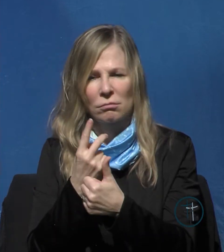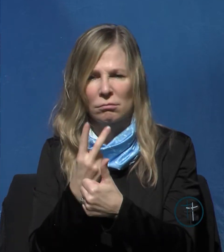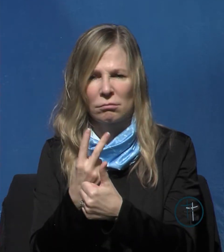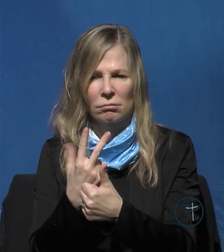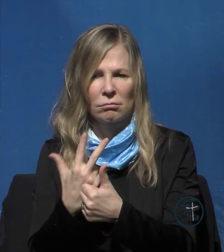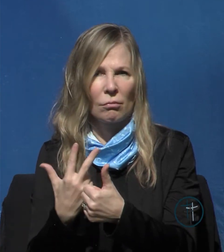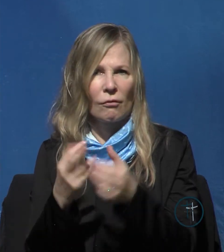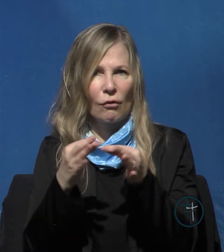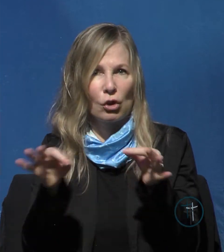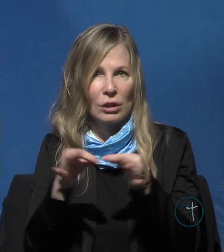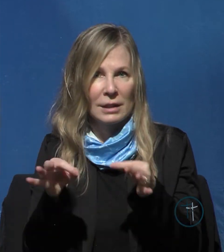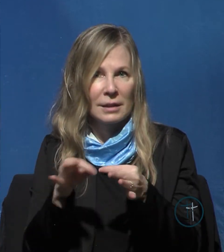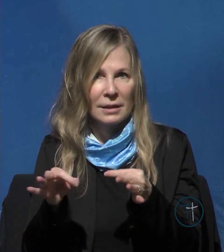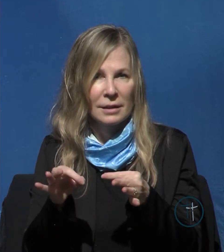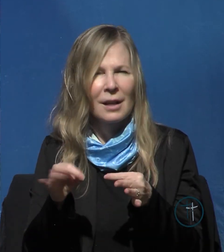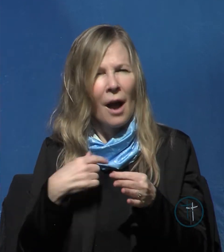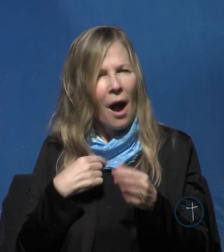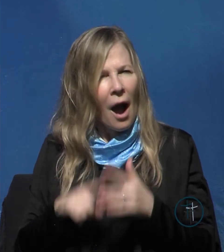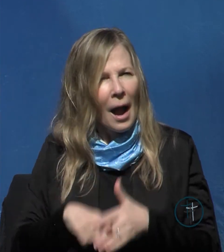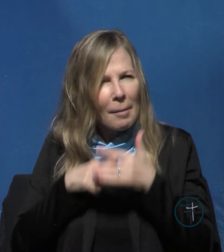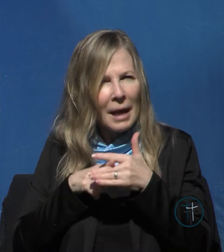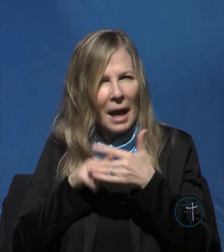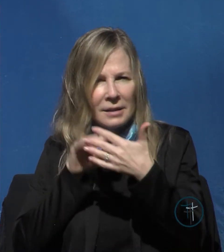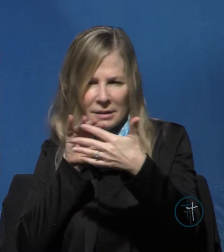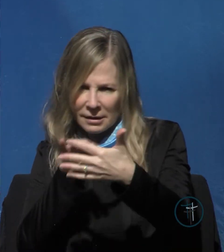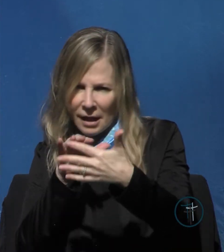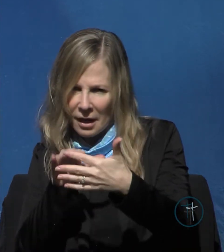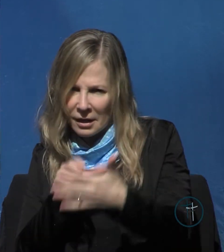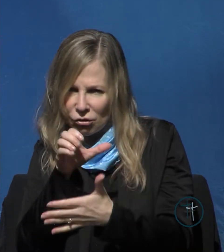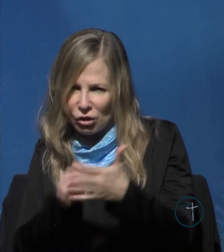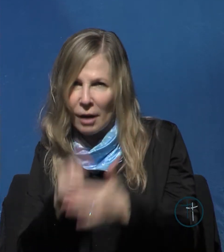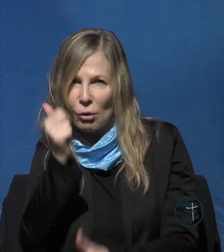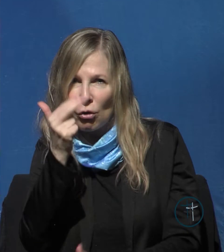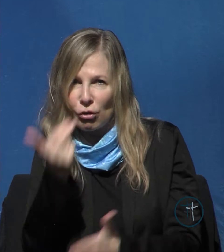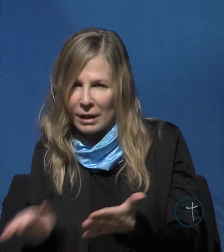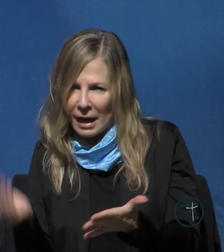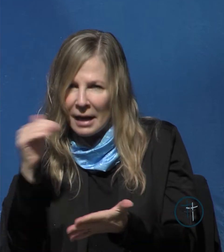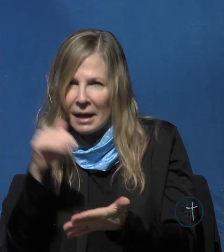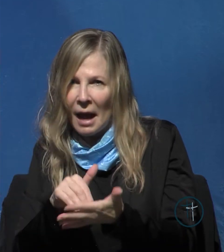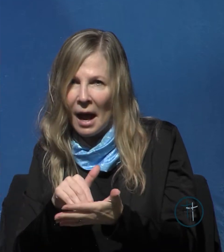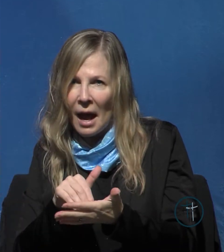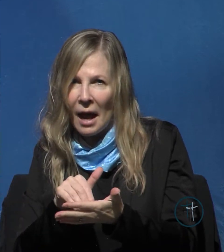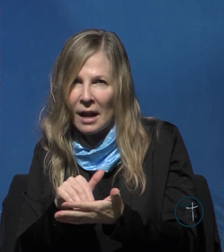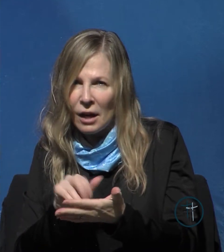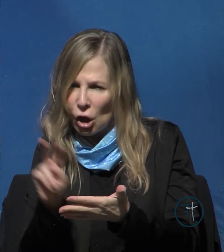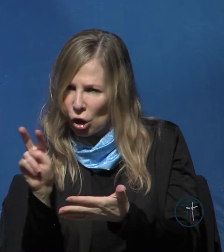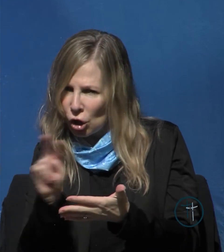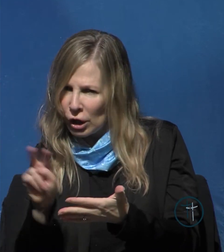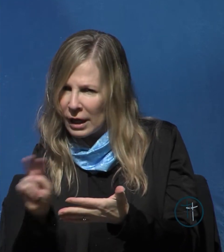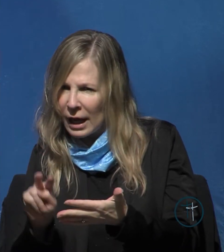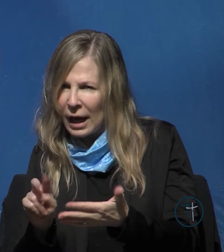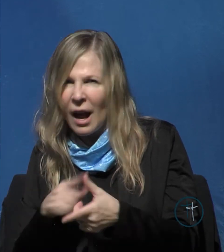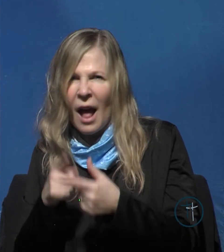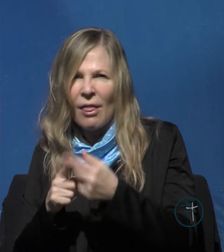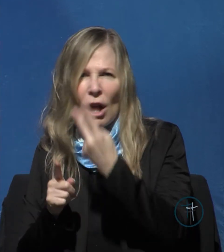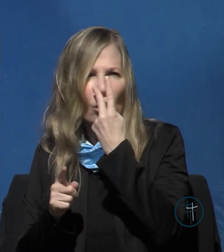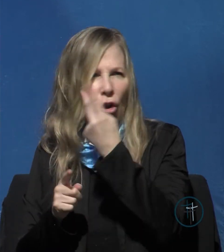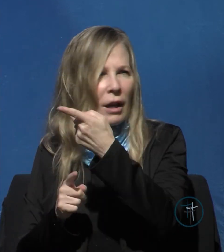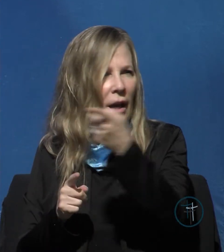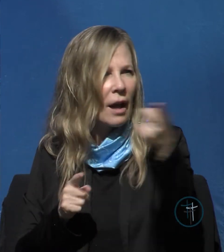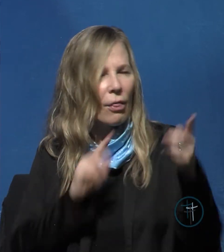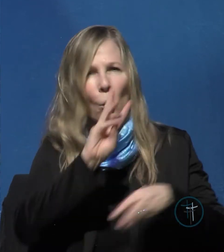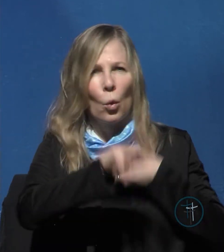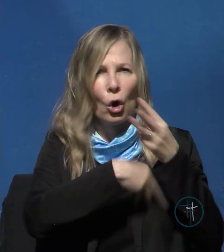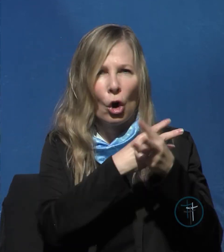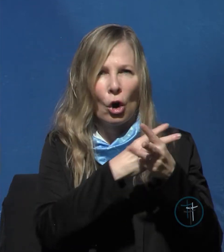began studying chapter 13 again and began looking at things and looking at the world around us and looking at my own